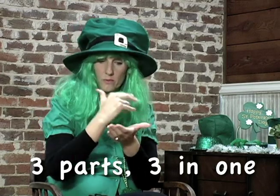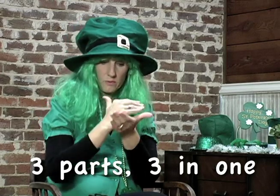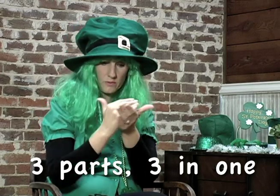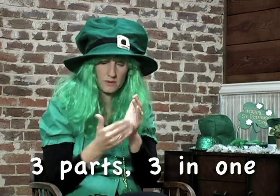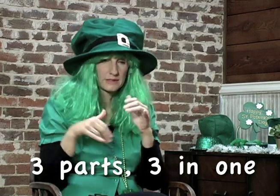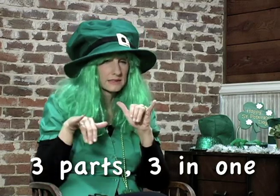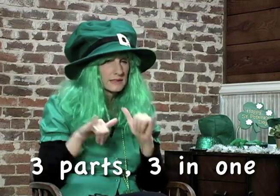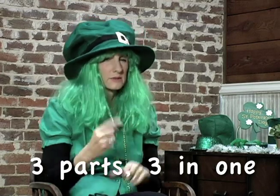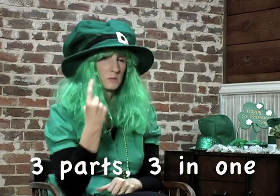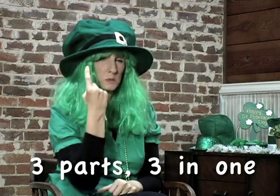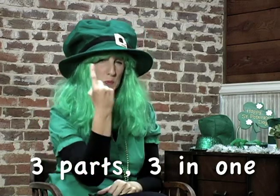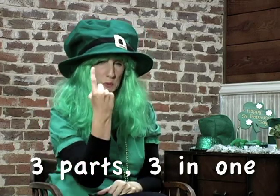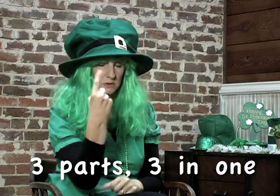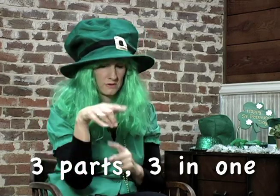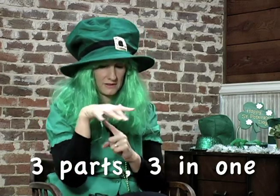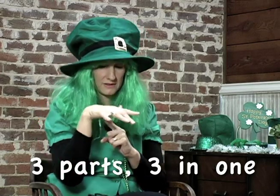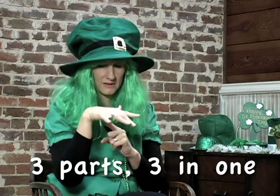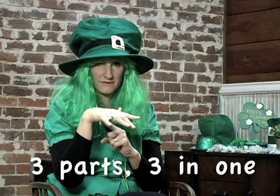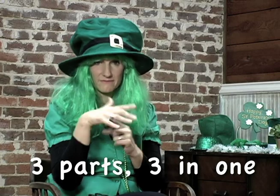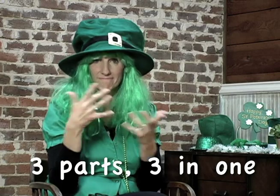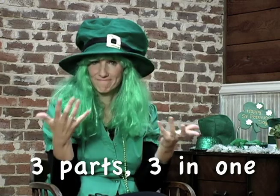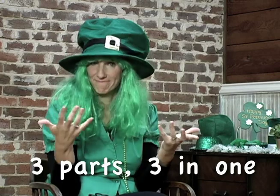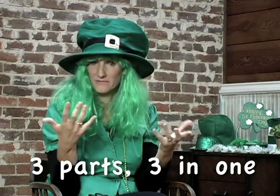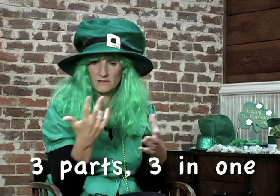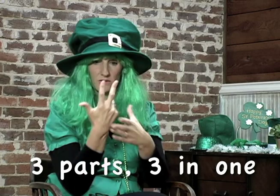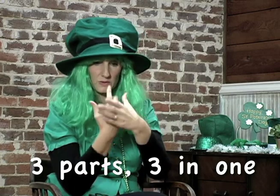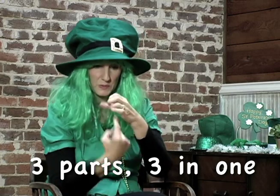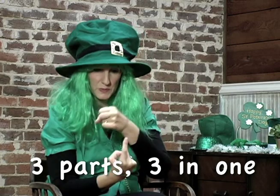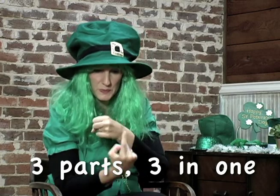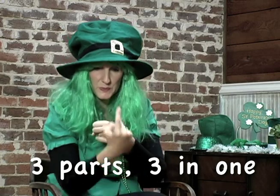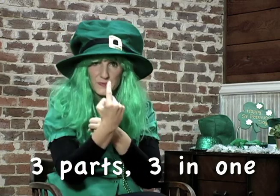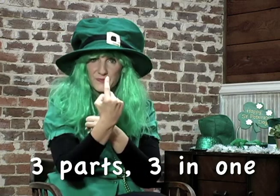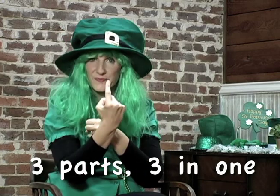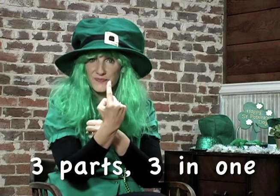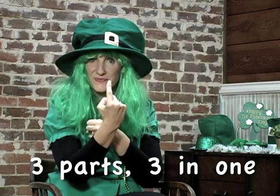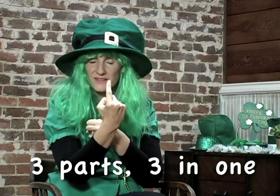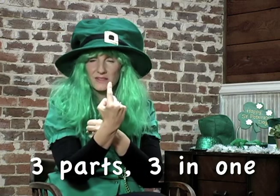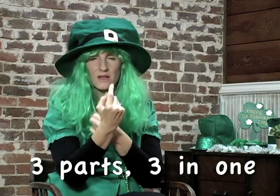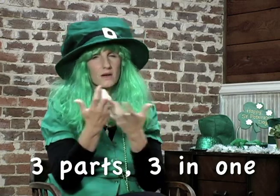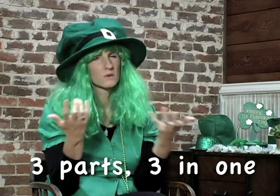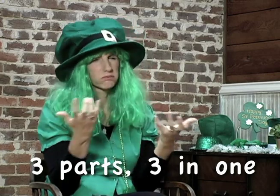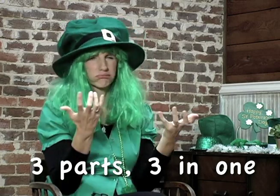but those three different parts are still one leaf. Three in one.